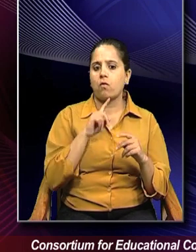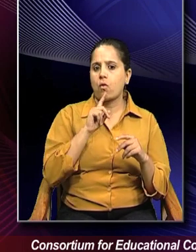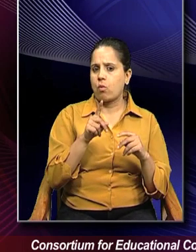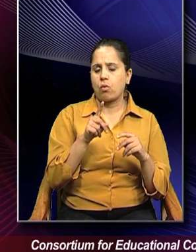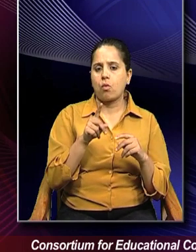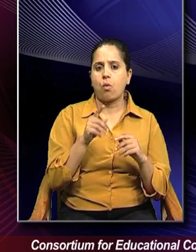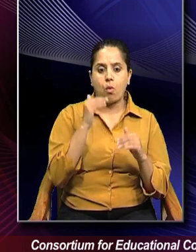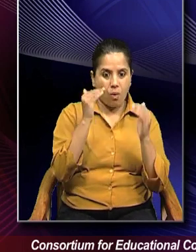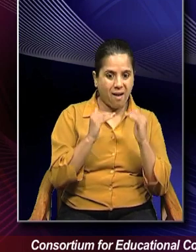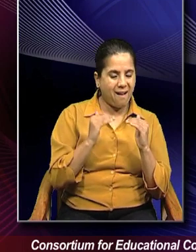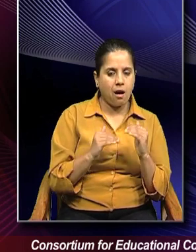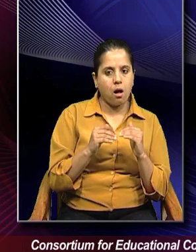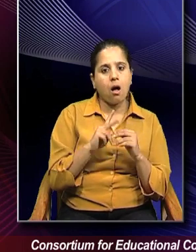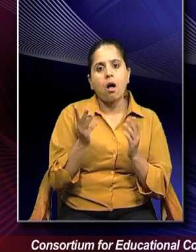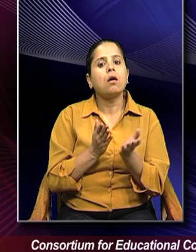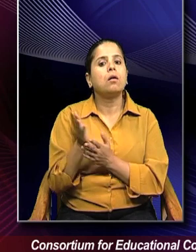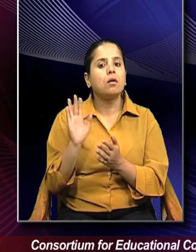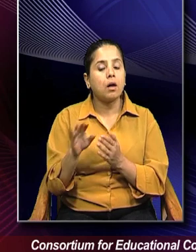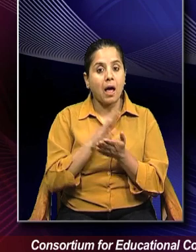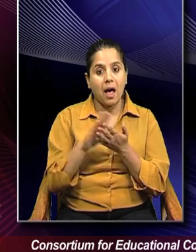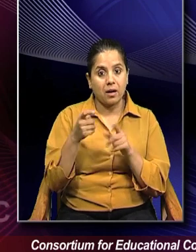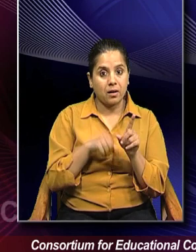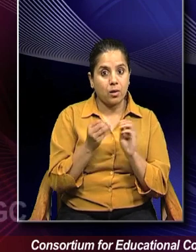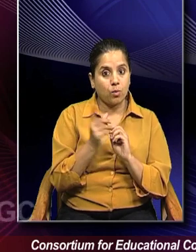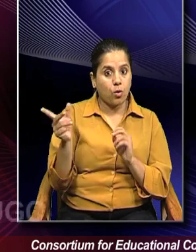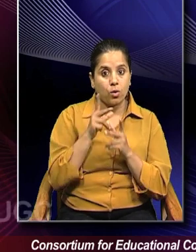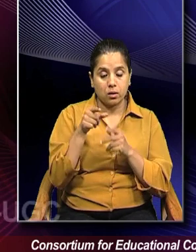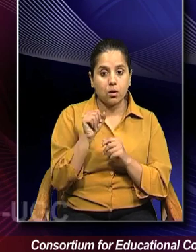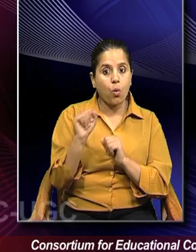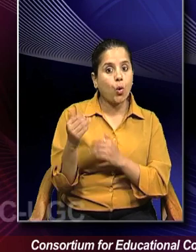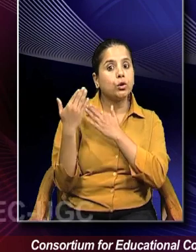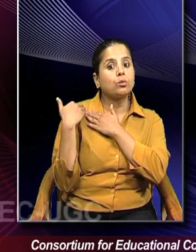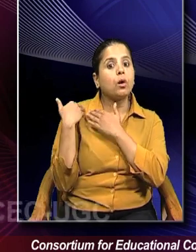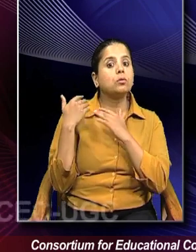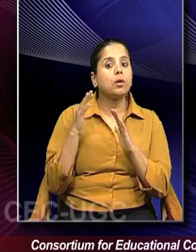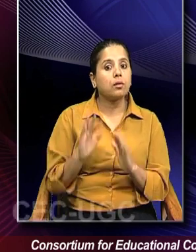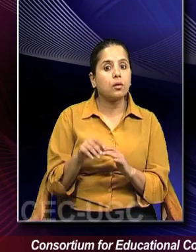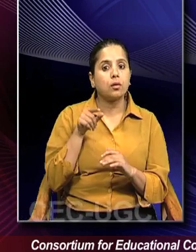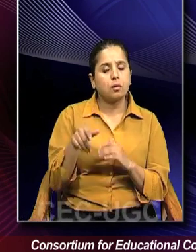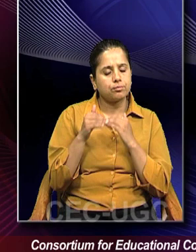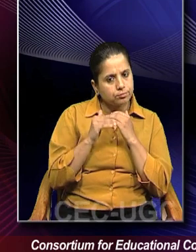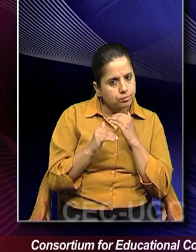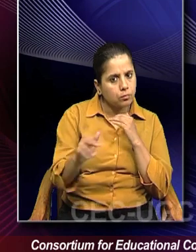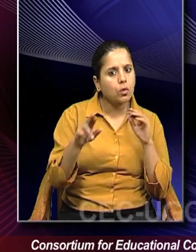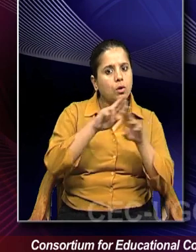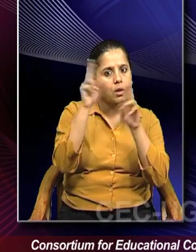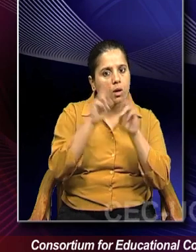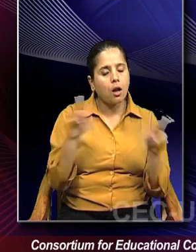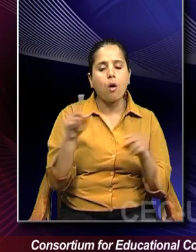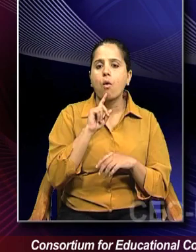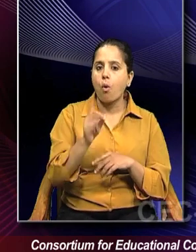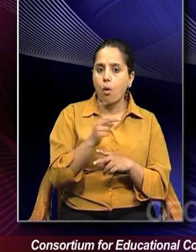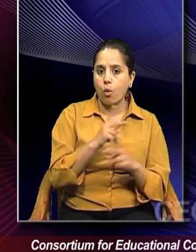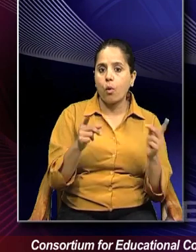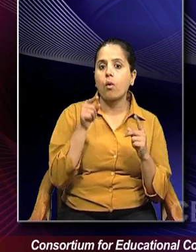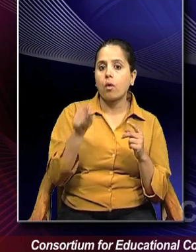than order. So, when Hedley Bull says that it is their responsibility to sustain international order,